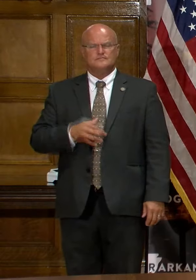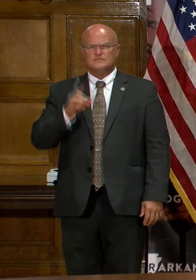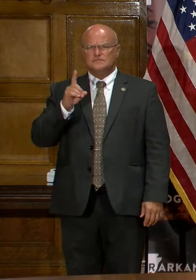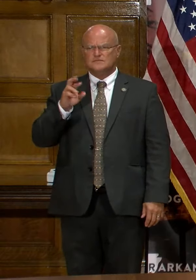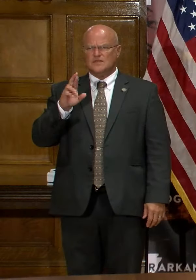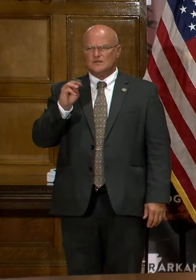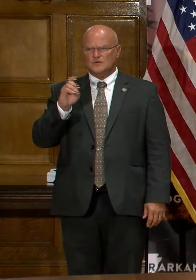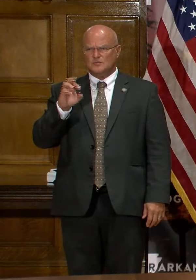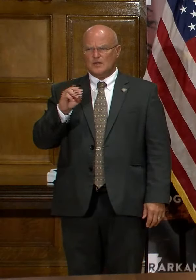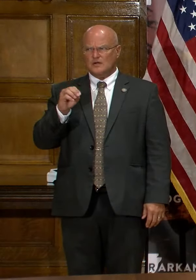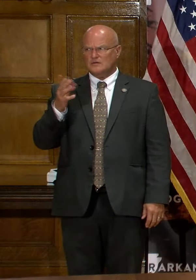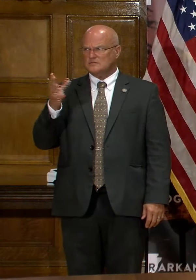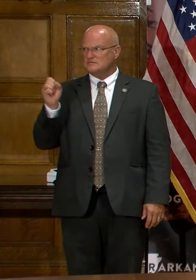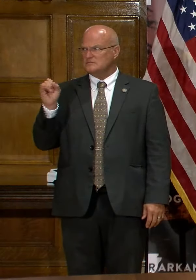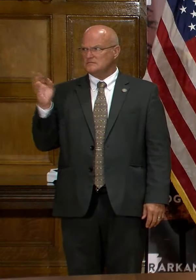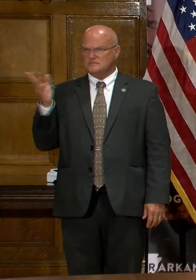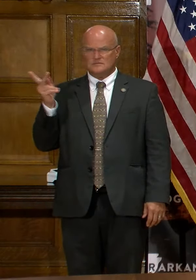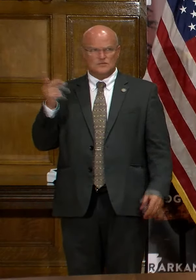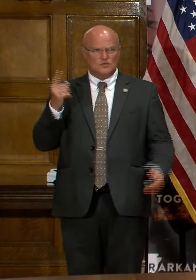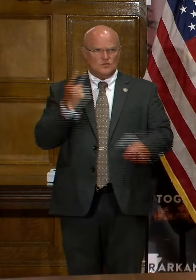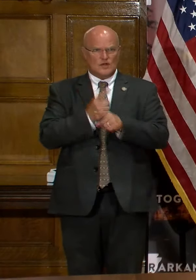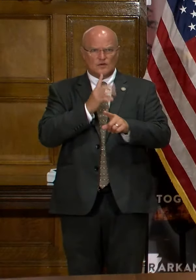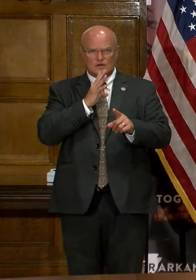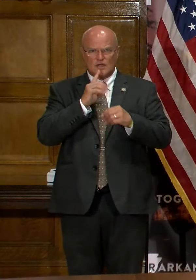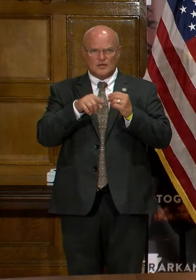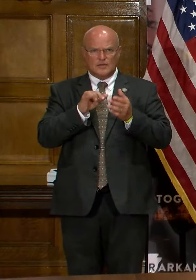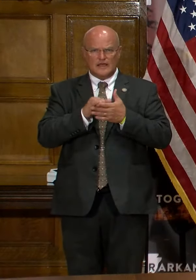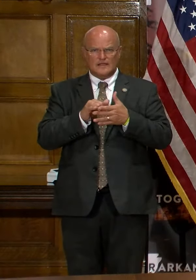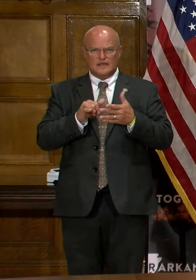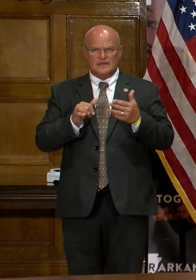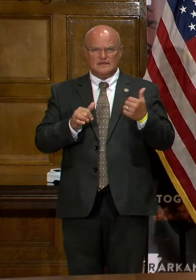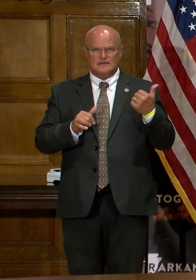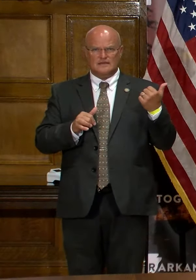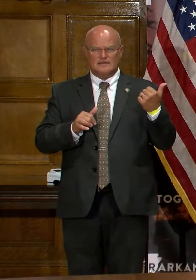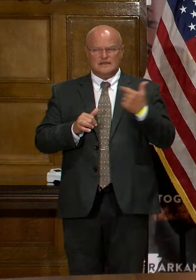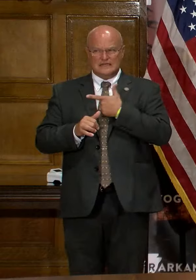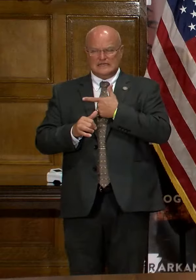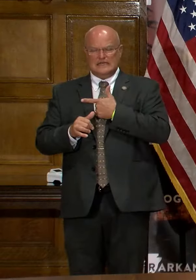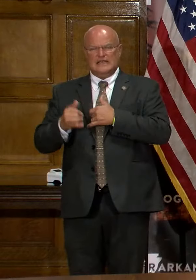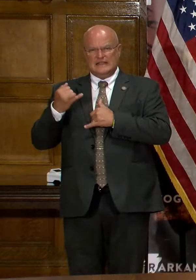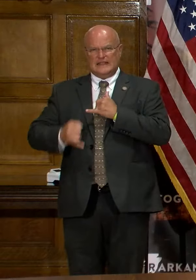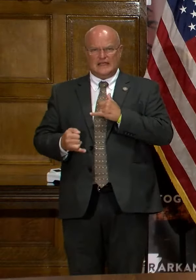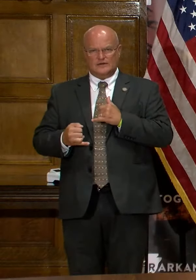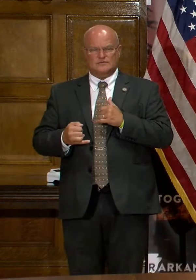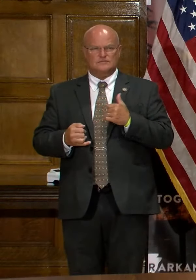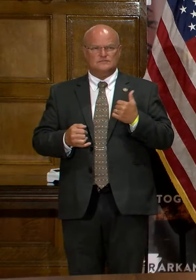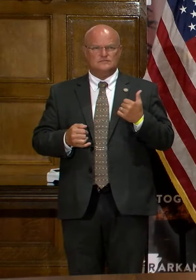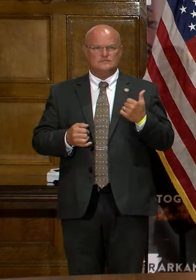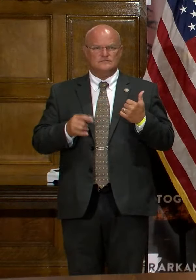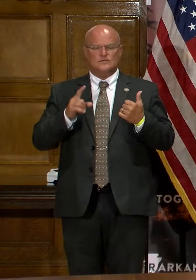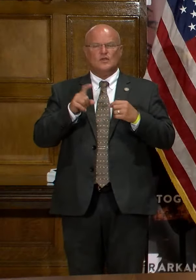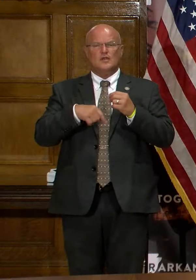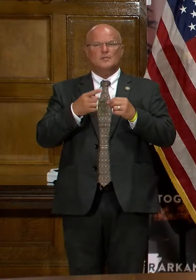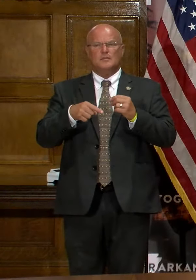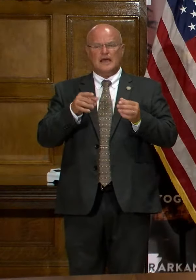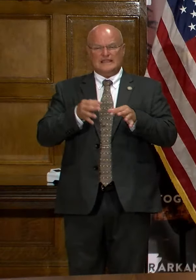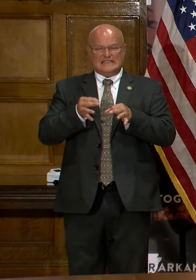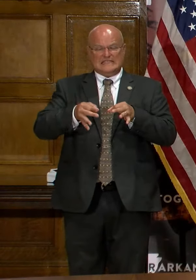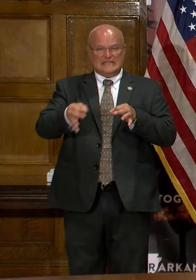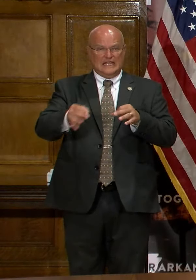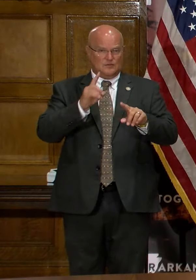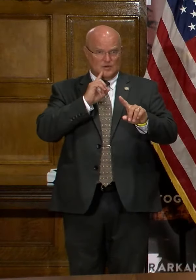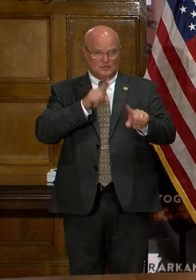Dr. Romero or Dr. Seema, who's the right one to tackle the? He can handle the latter. All right. Question about the delay